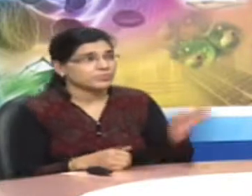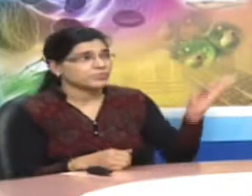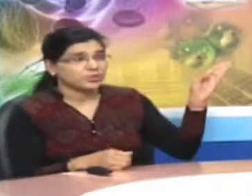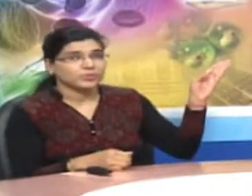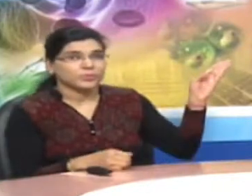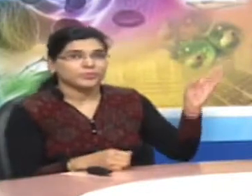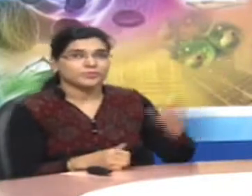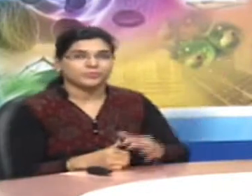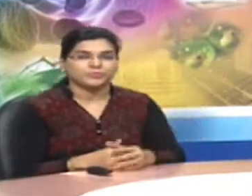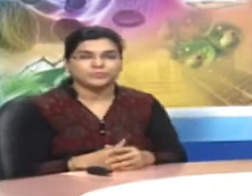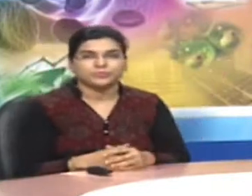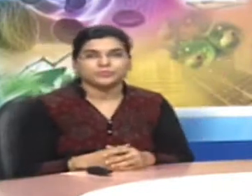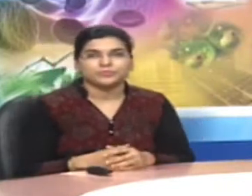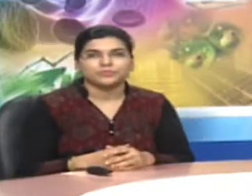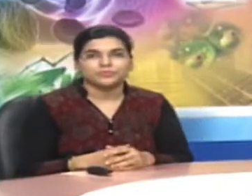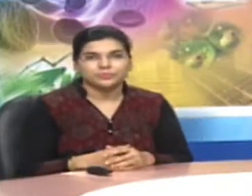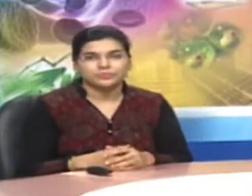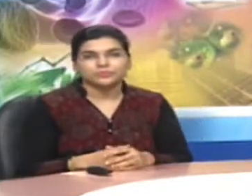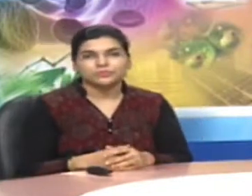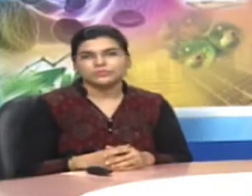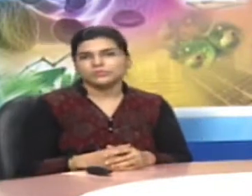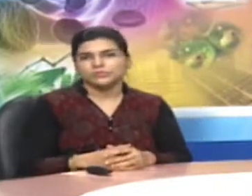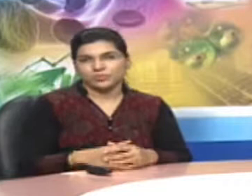Working with slides.